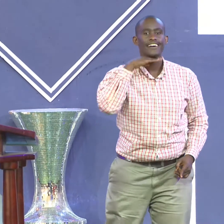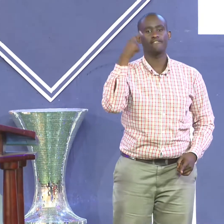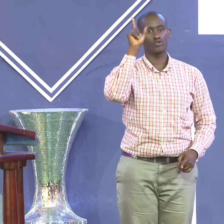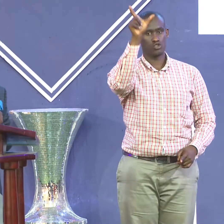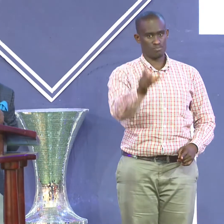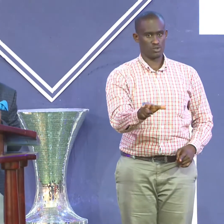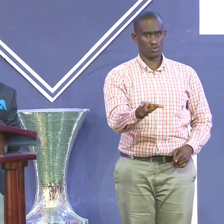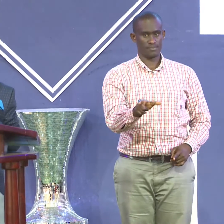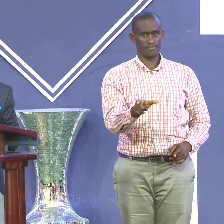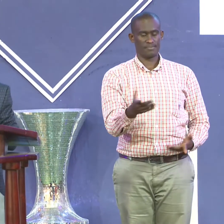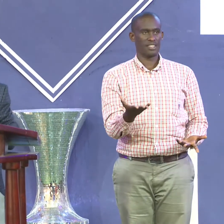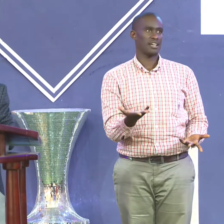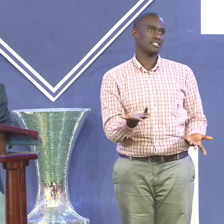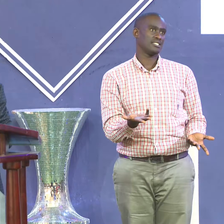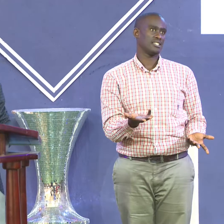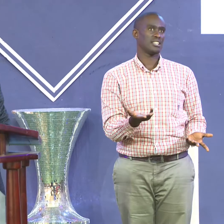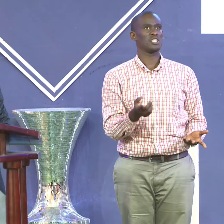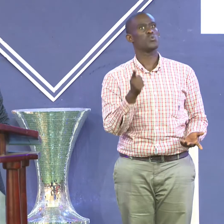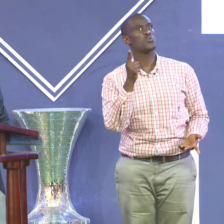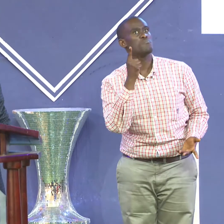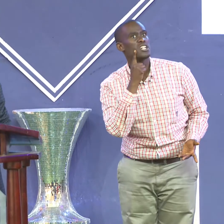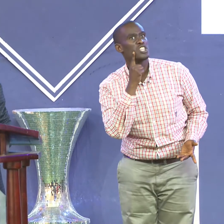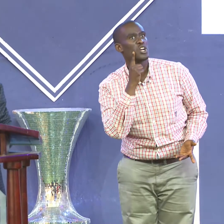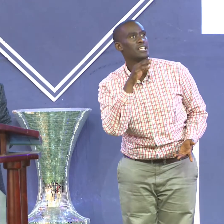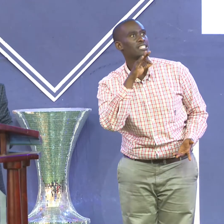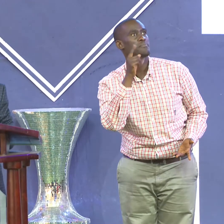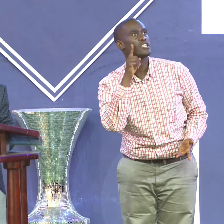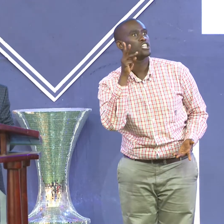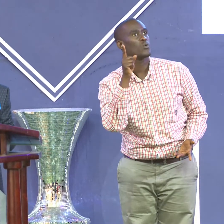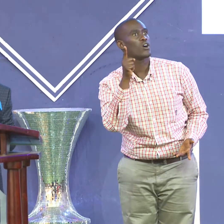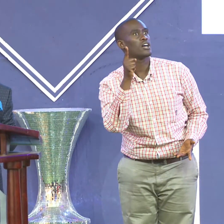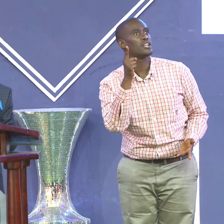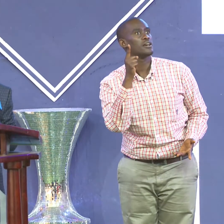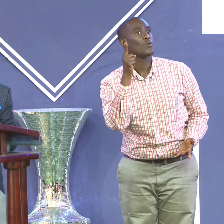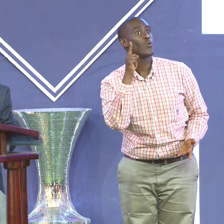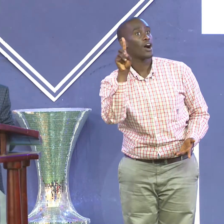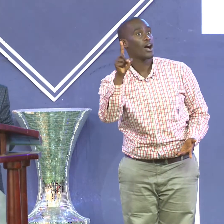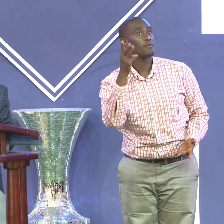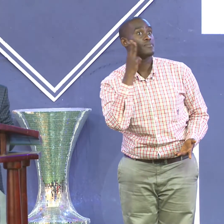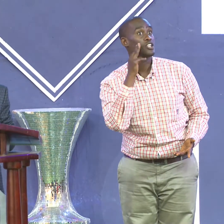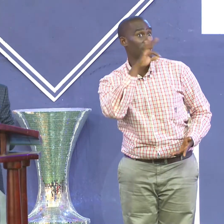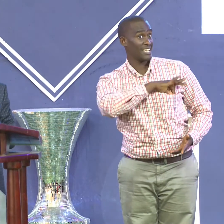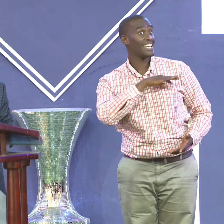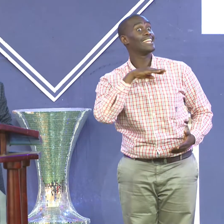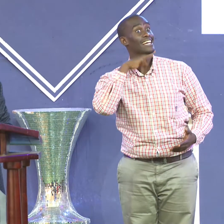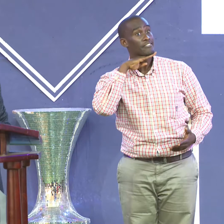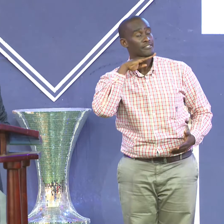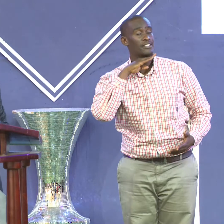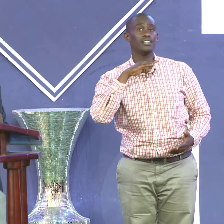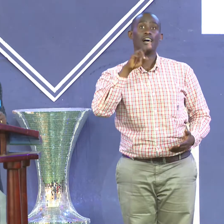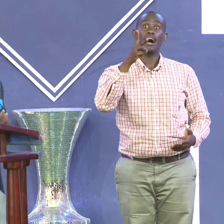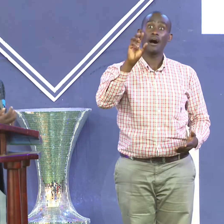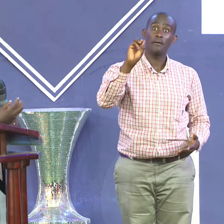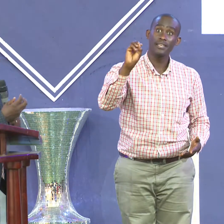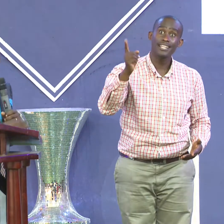that 100,000 will be enough. And that 1,000,000 will be enough. When the 200,000 will be